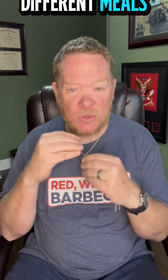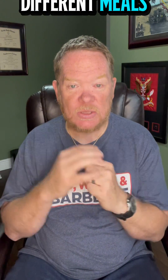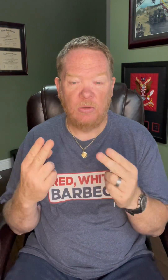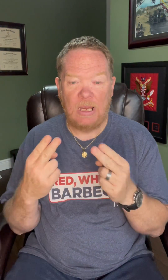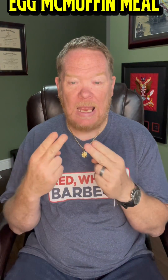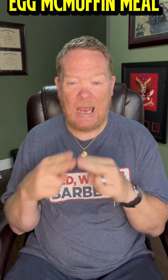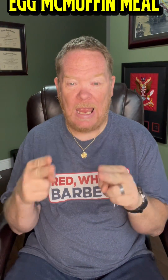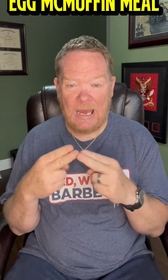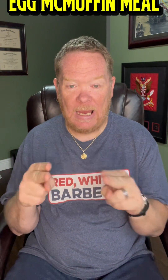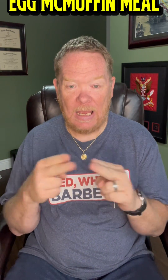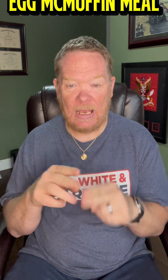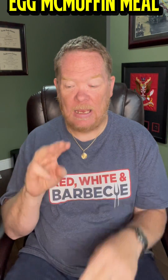meals, egg,